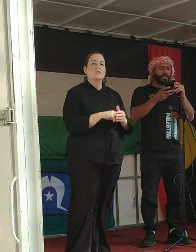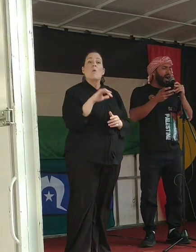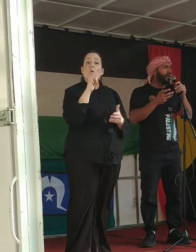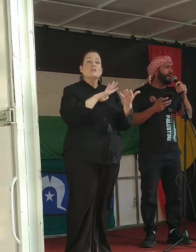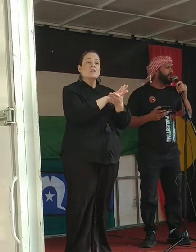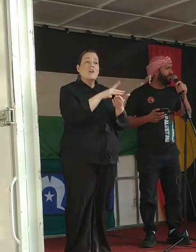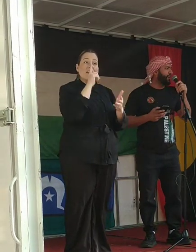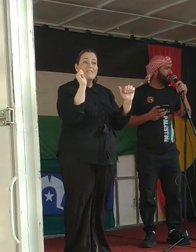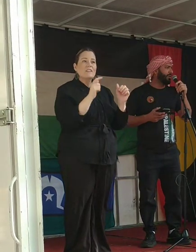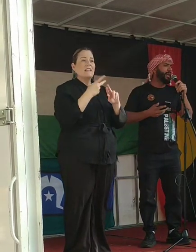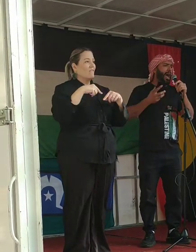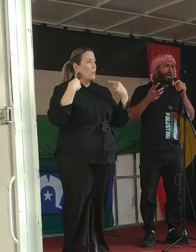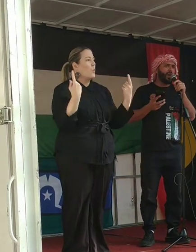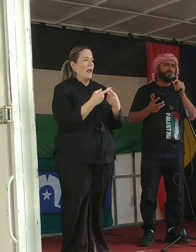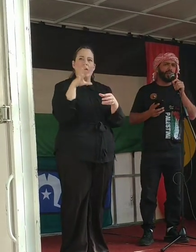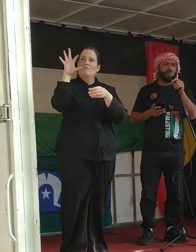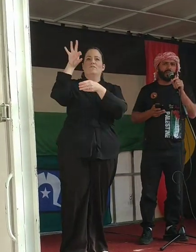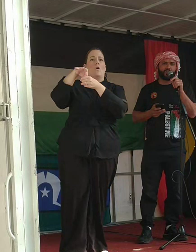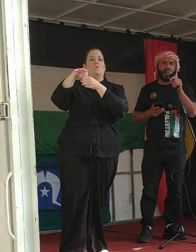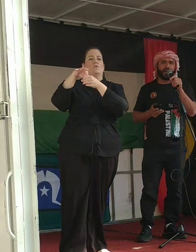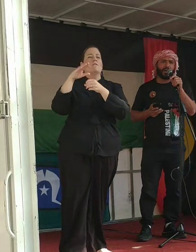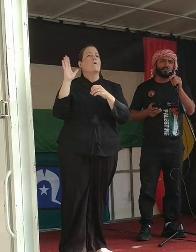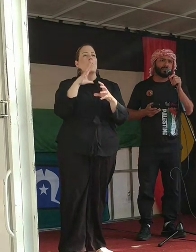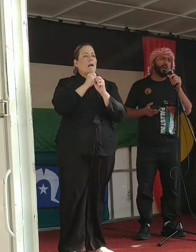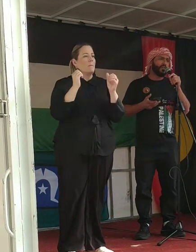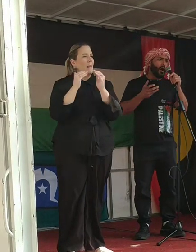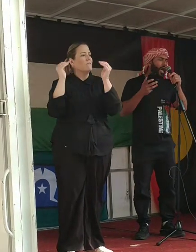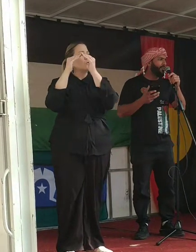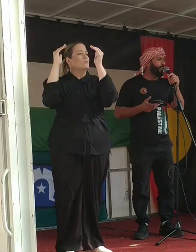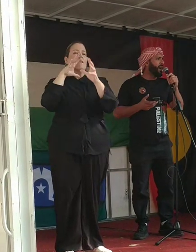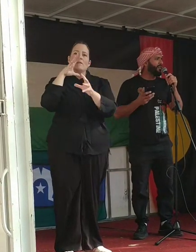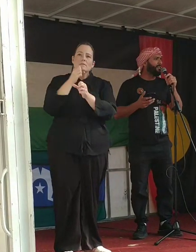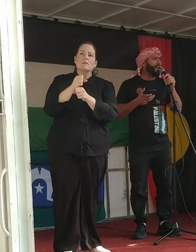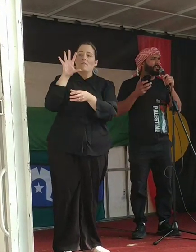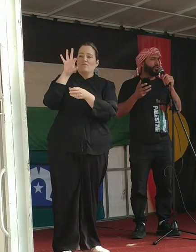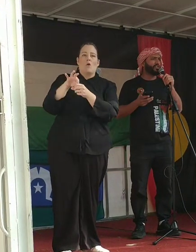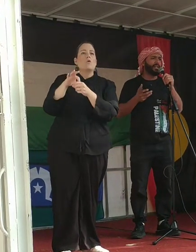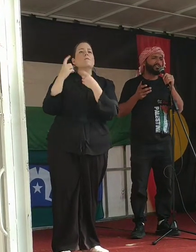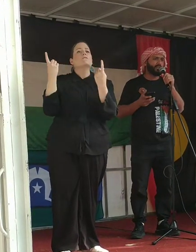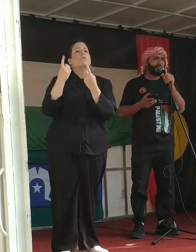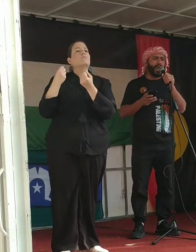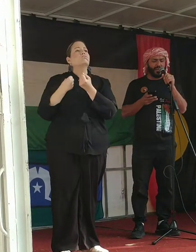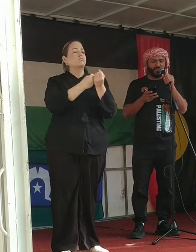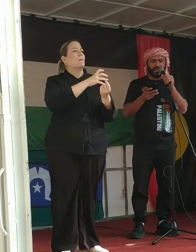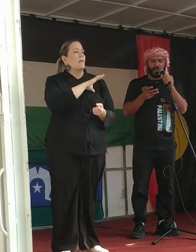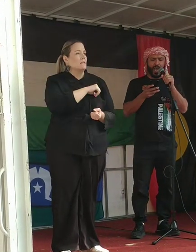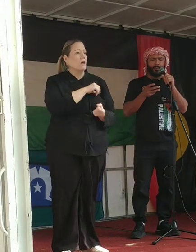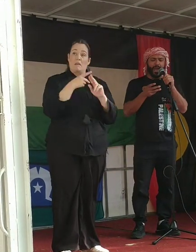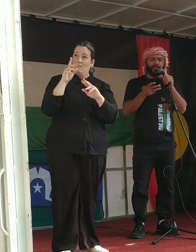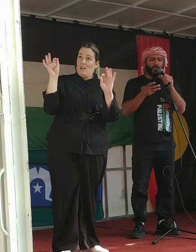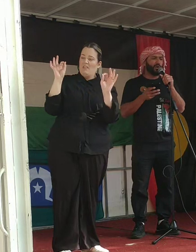every government official at every level of government whenever they choose not to do